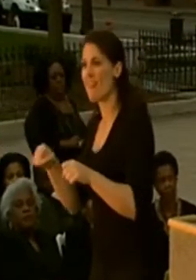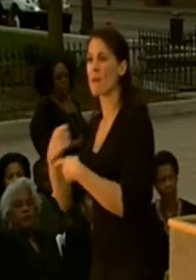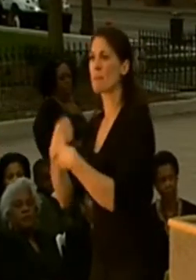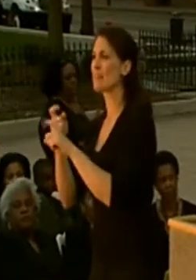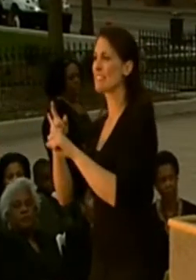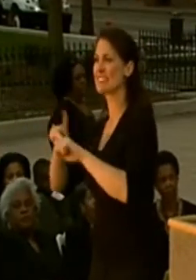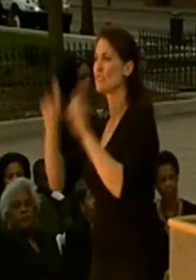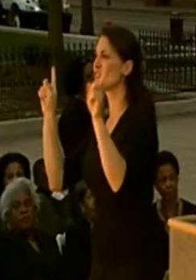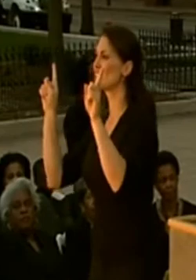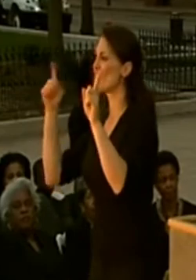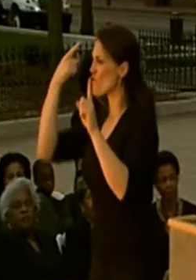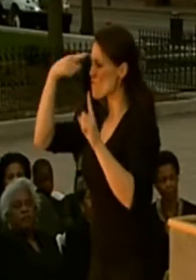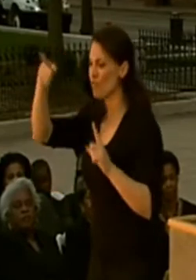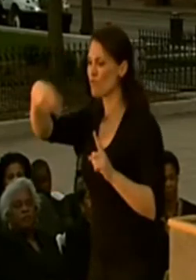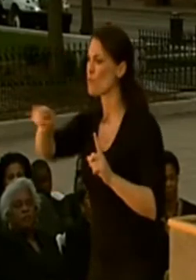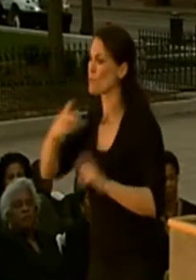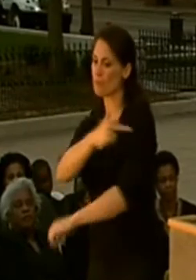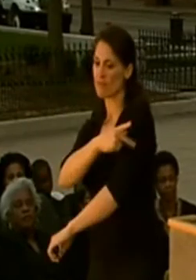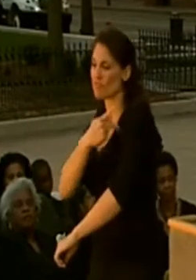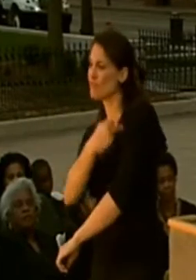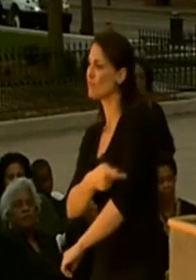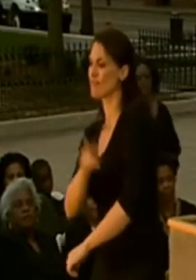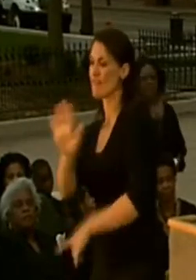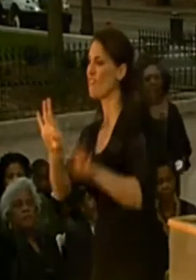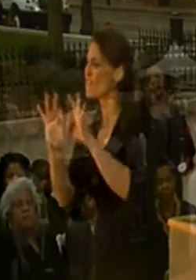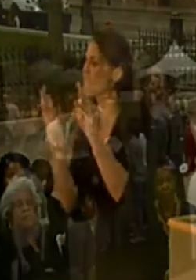who are waiting for that life-saving transplant.